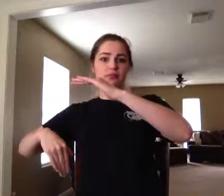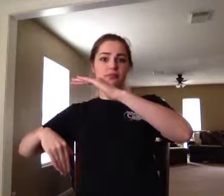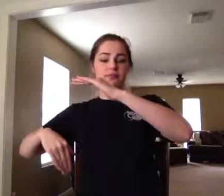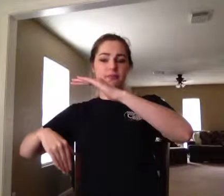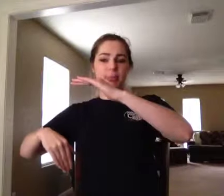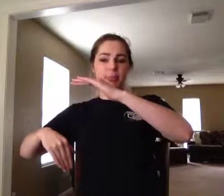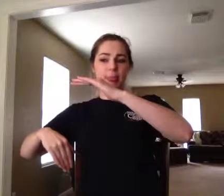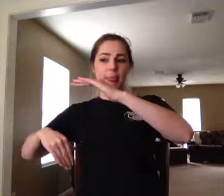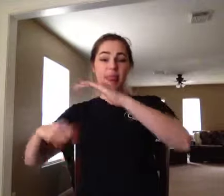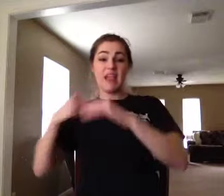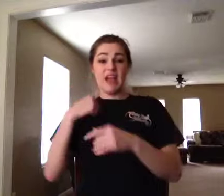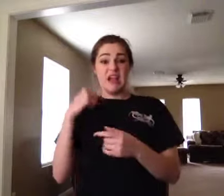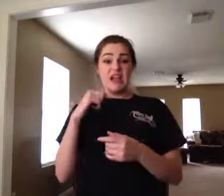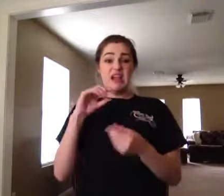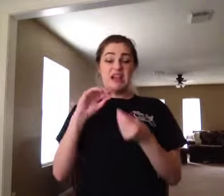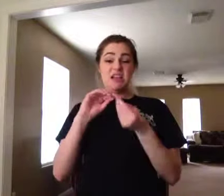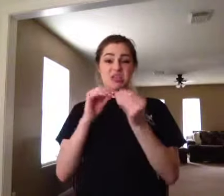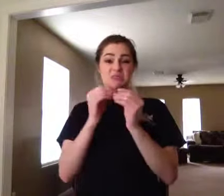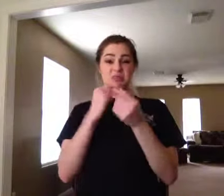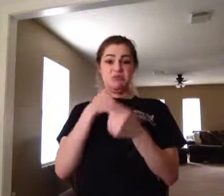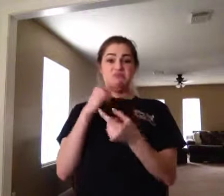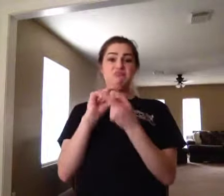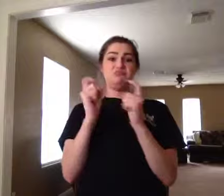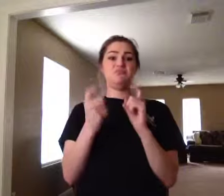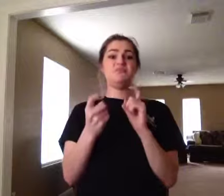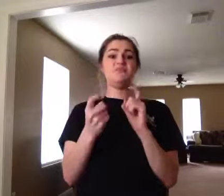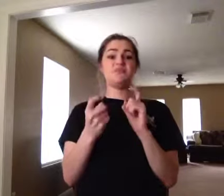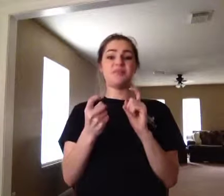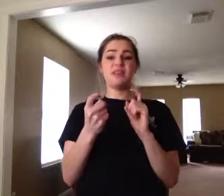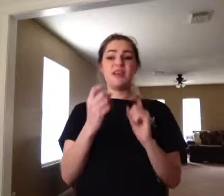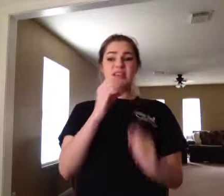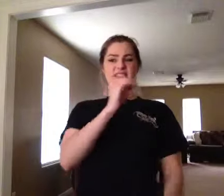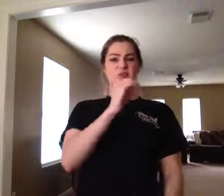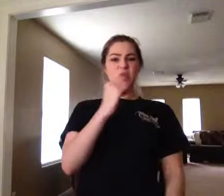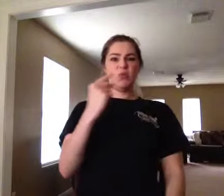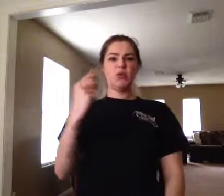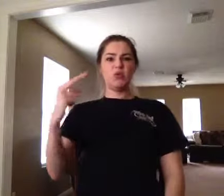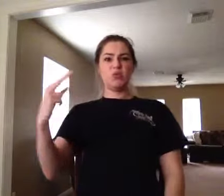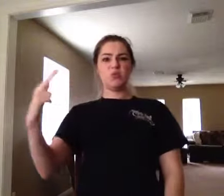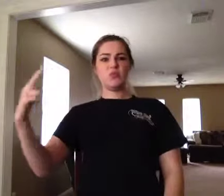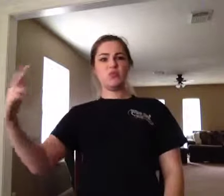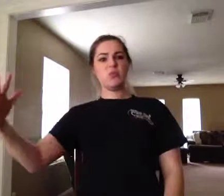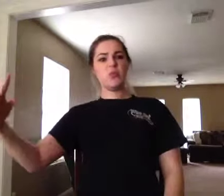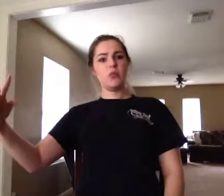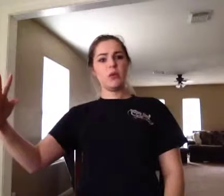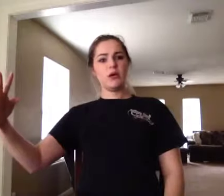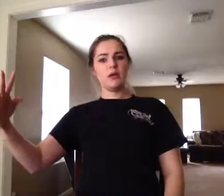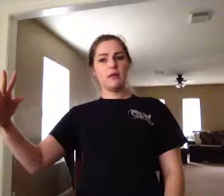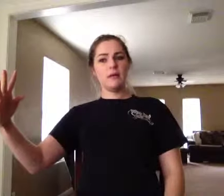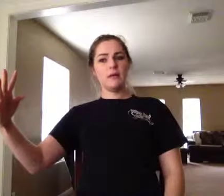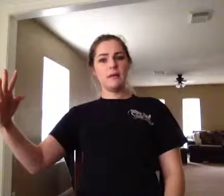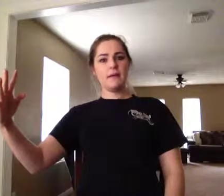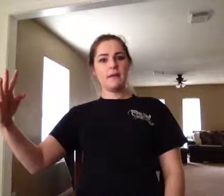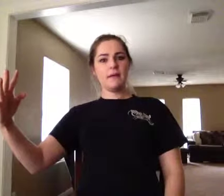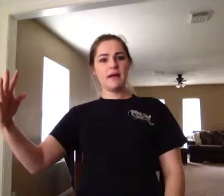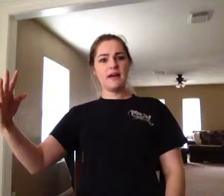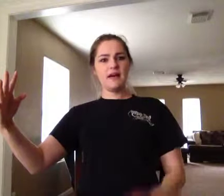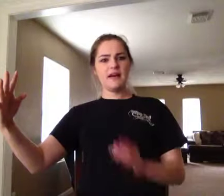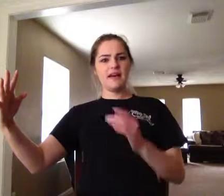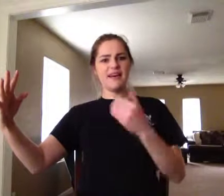So if I have 0, 1, 2, 3, 4, then forever, that's fine. But see, there's this whole other area on a number line which we have not talked